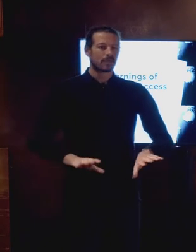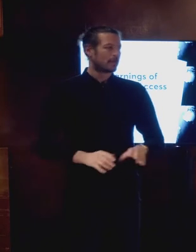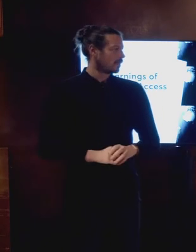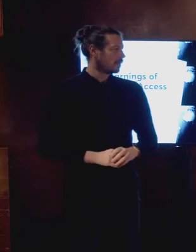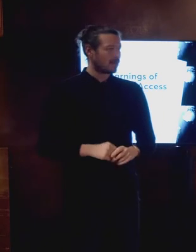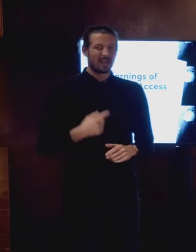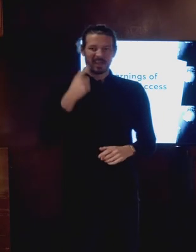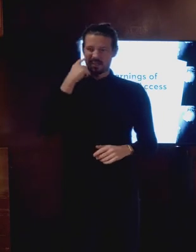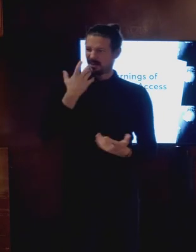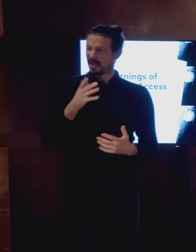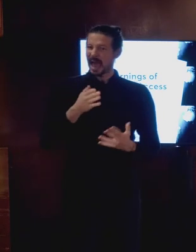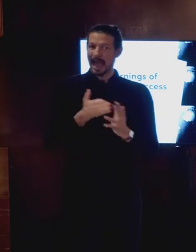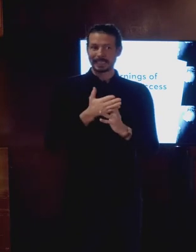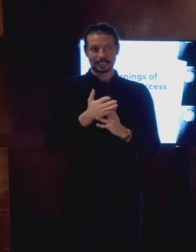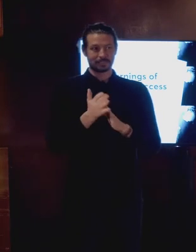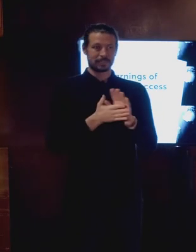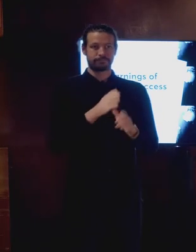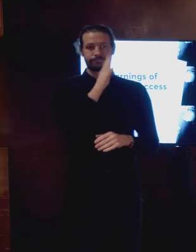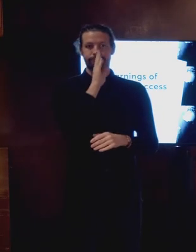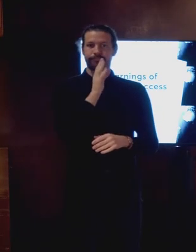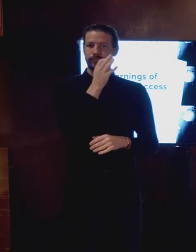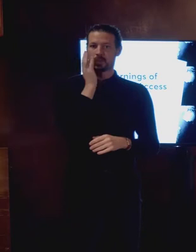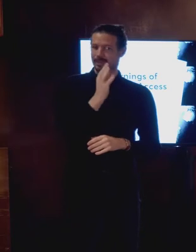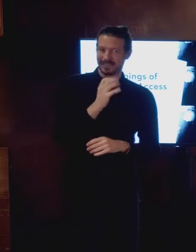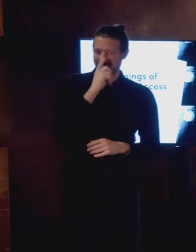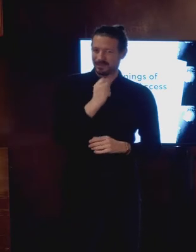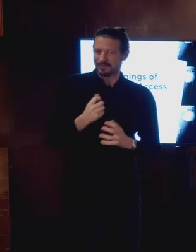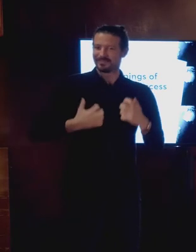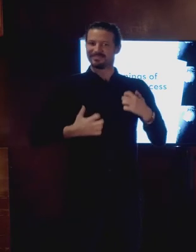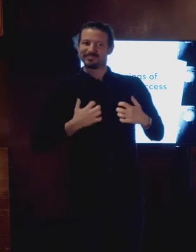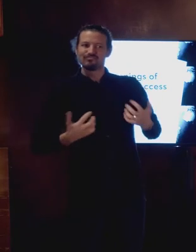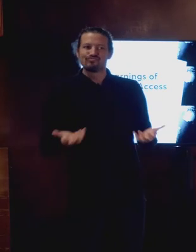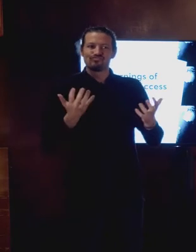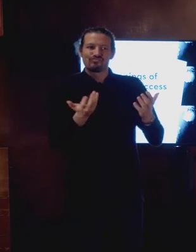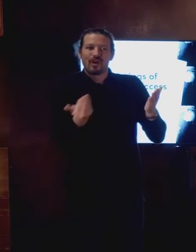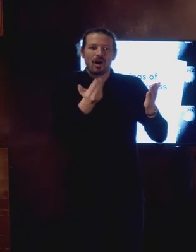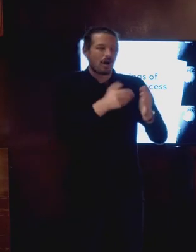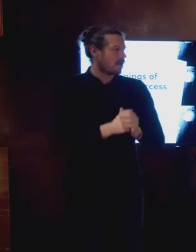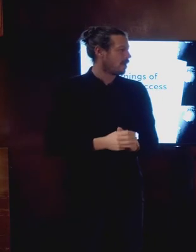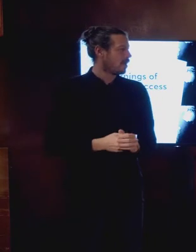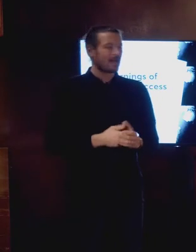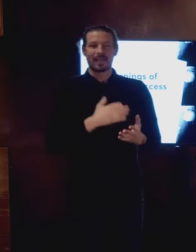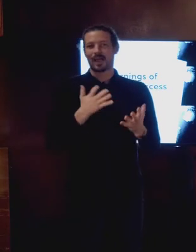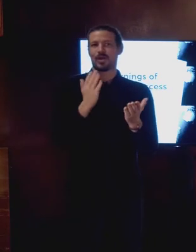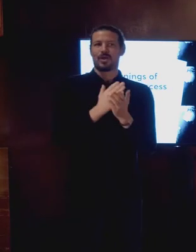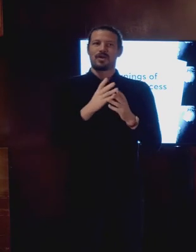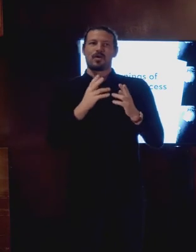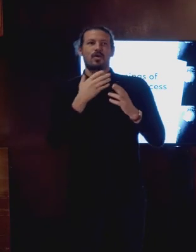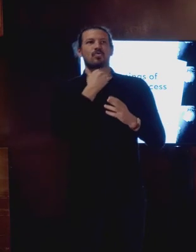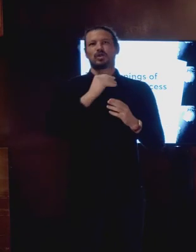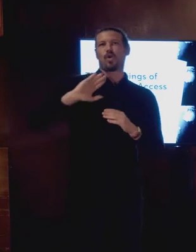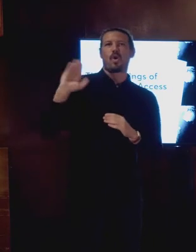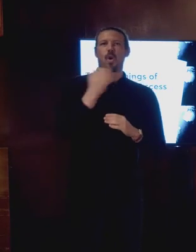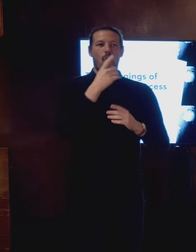it didn't have to be all droll, and so access is exciting. And I just, like, the, you know, pipe dream that all shows everywhere